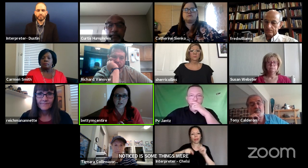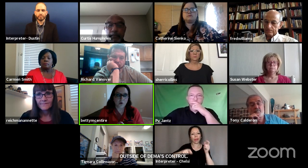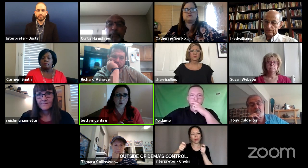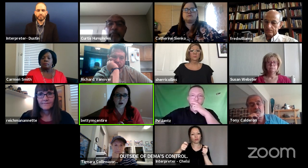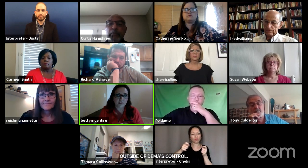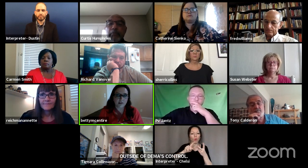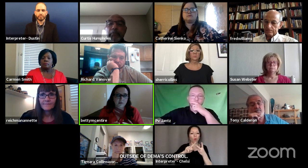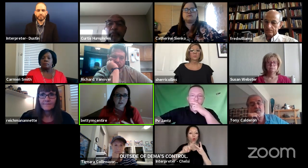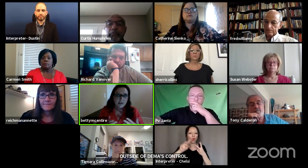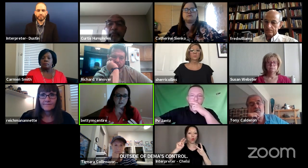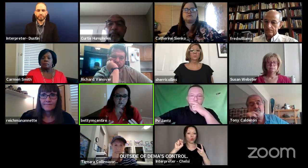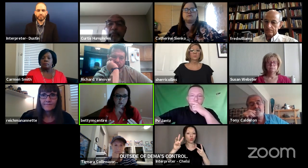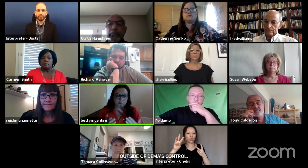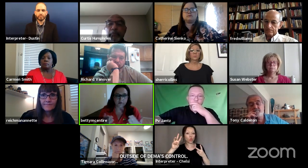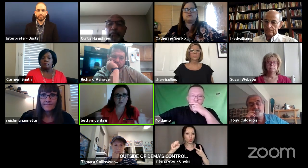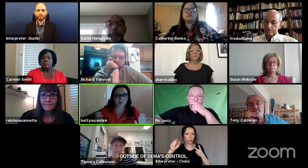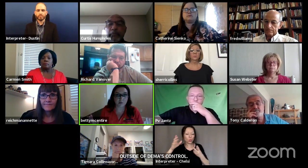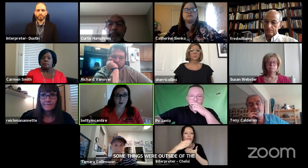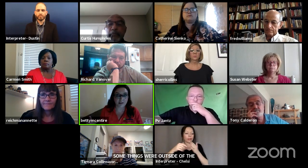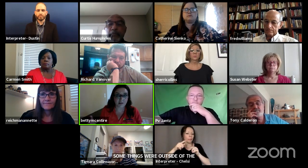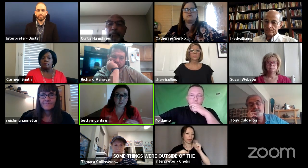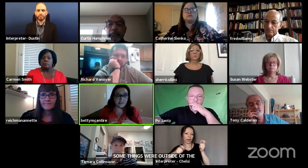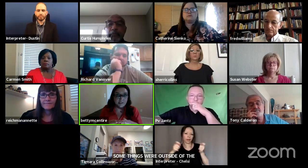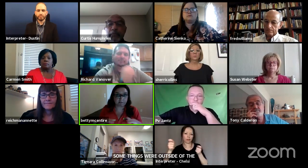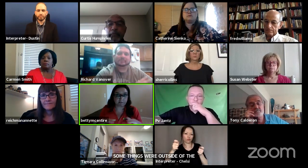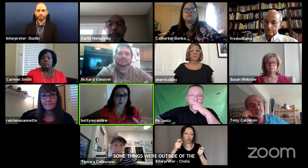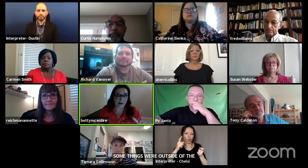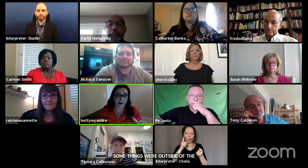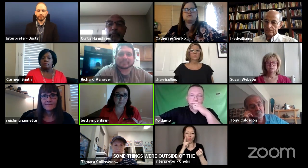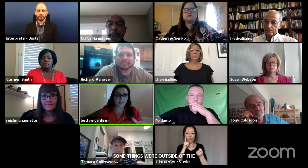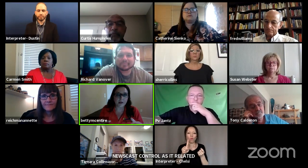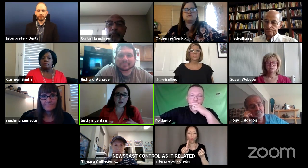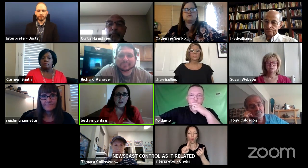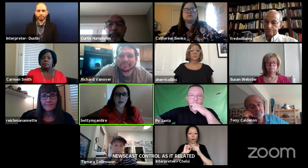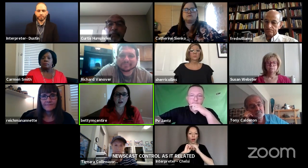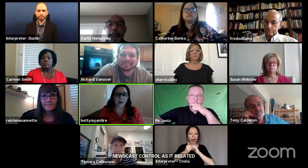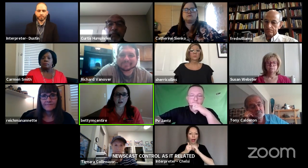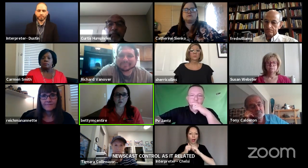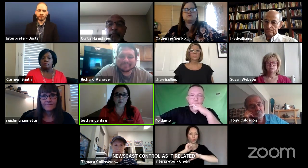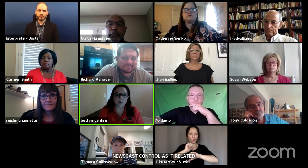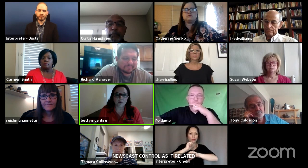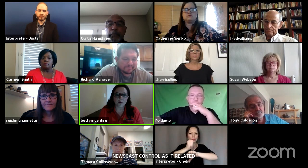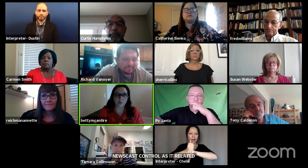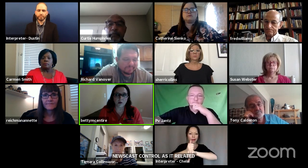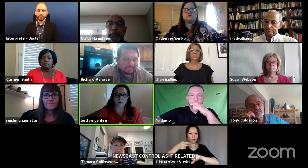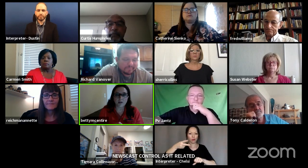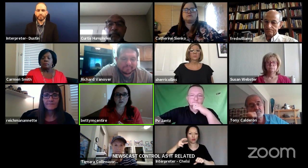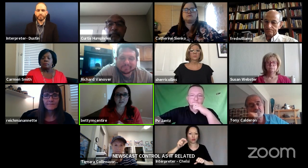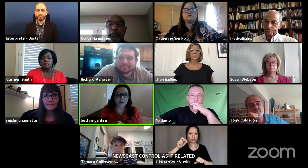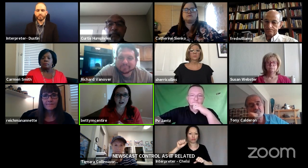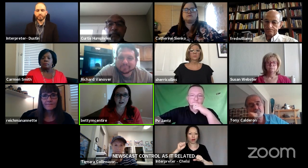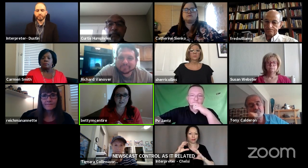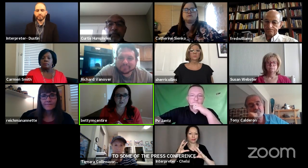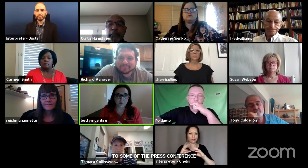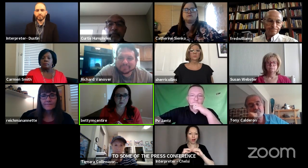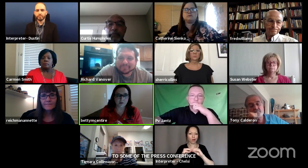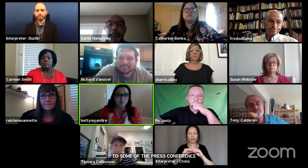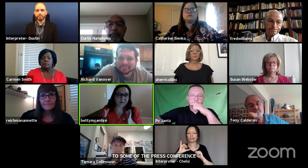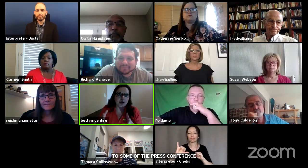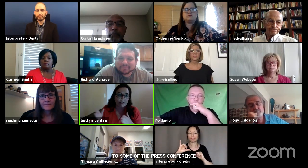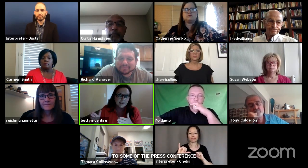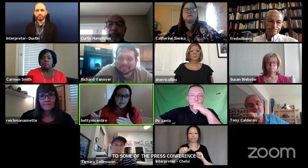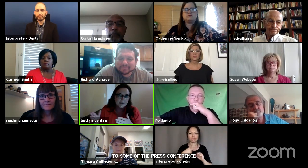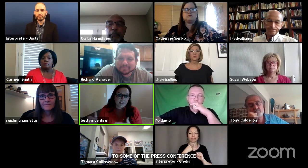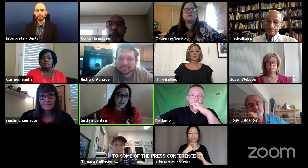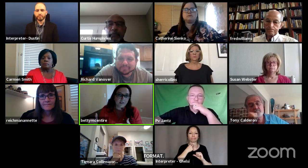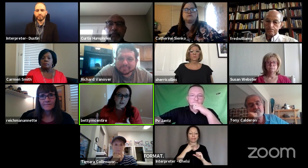newscast control as it related to some of the press conference format. And where we used to have interpreters